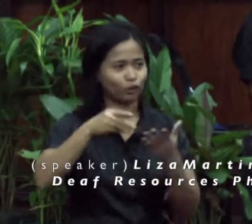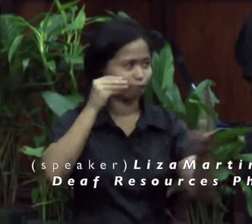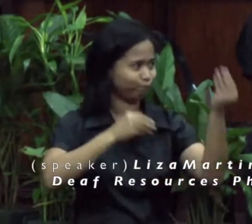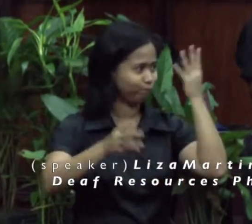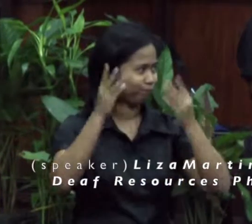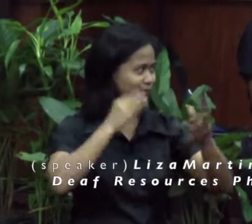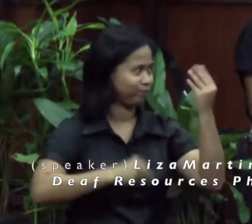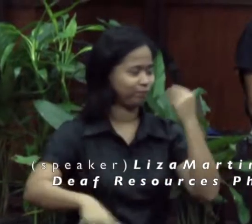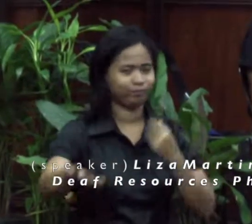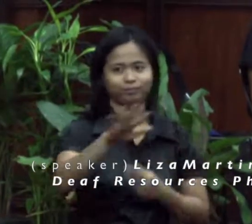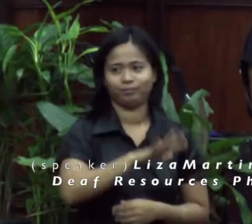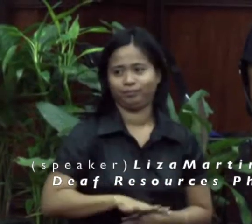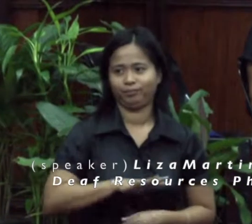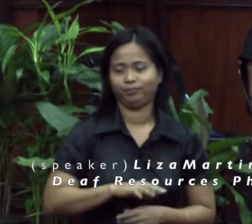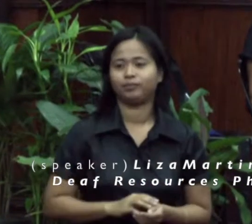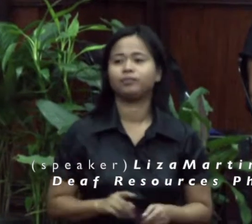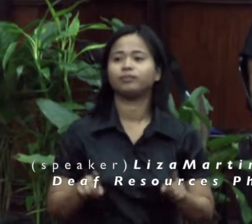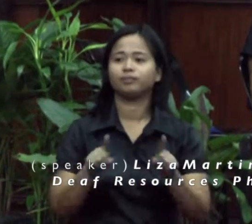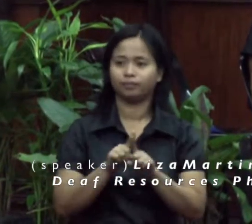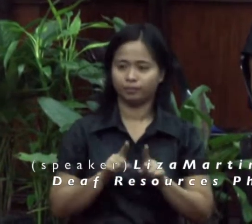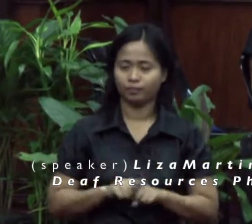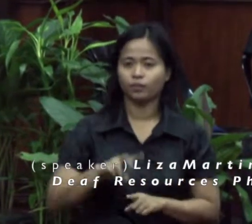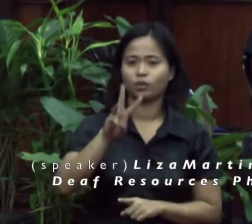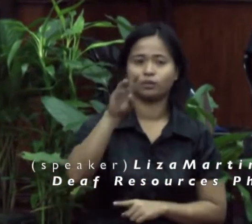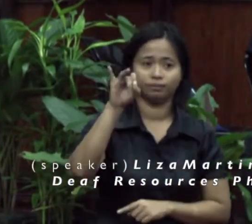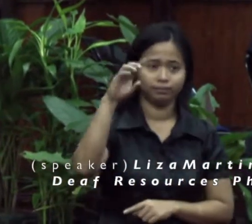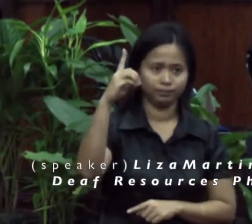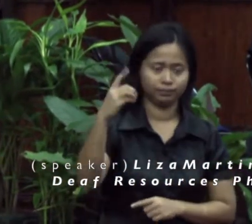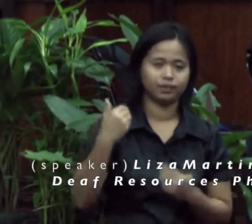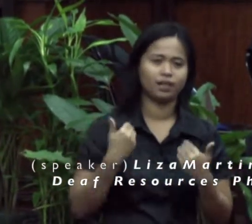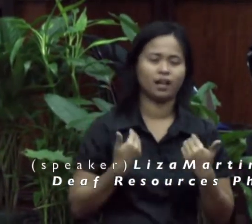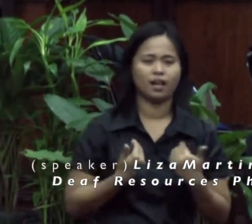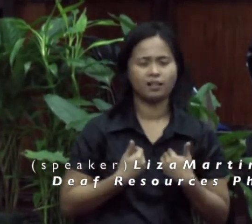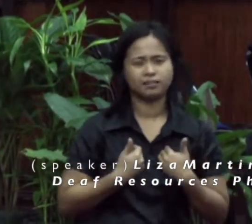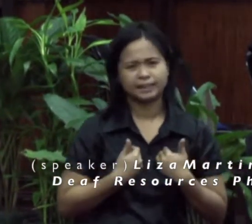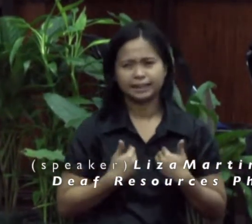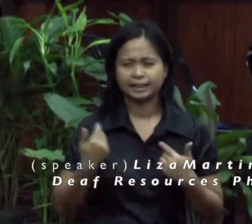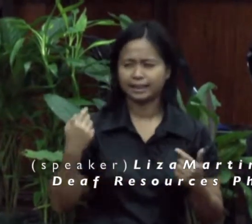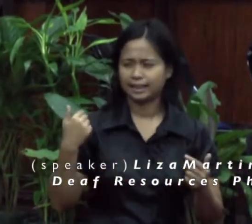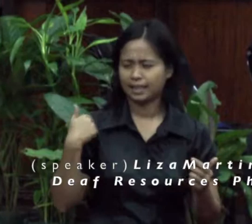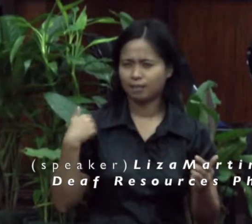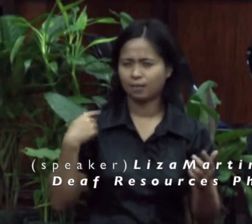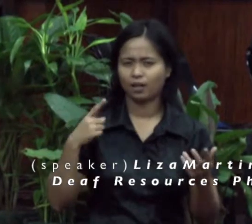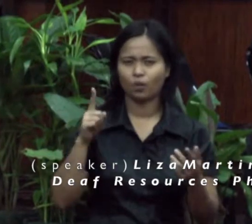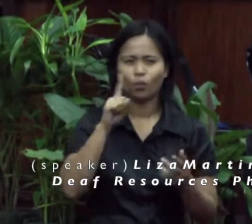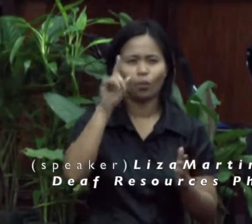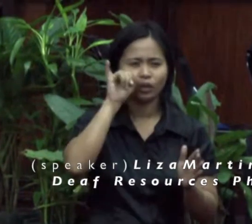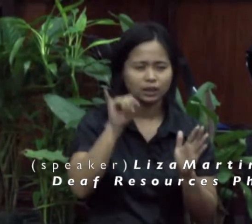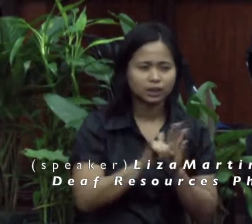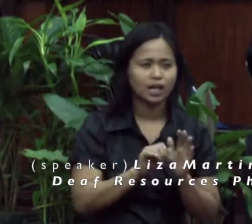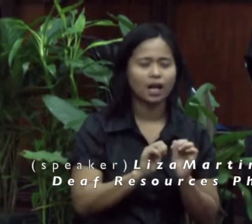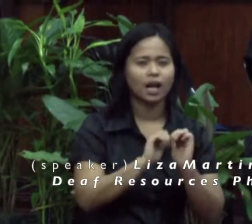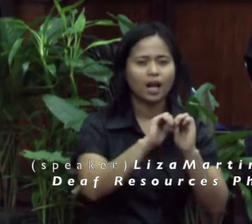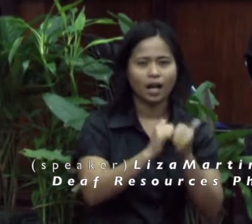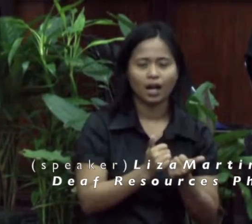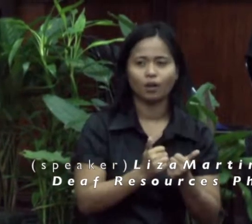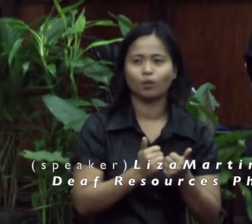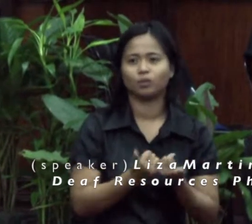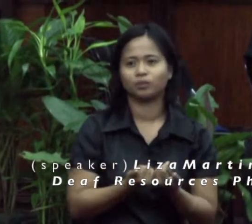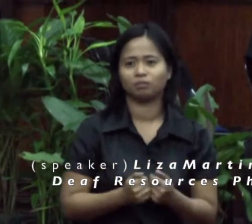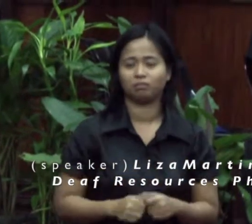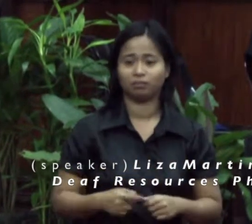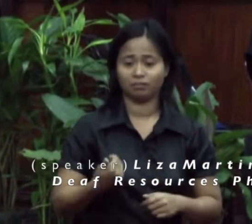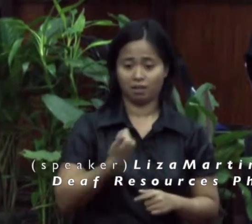learning. And the WFD actually has never really identified itself in terms of a